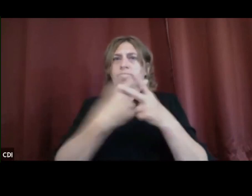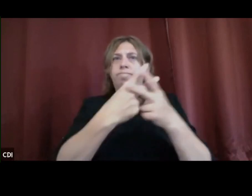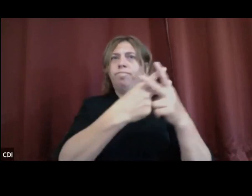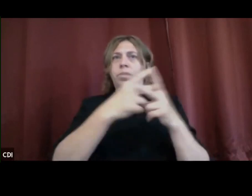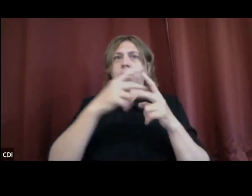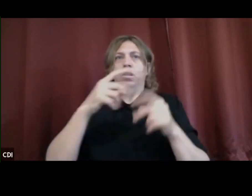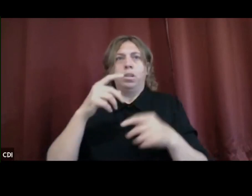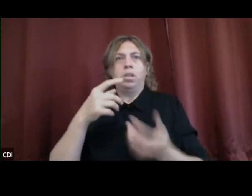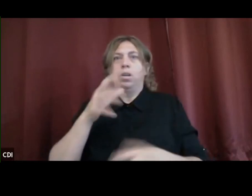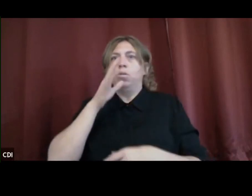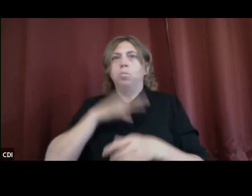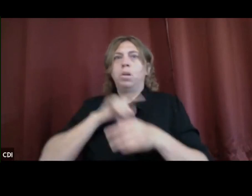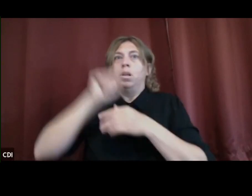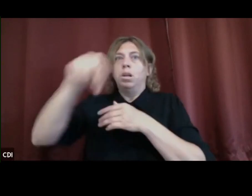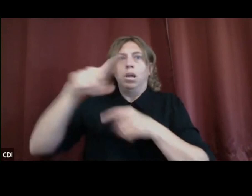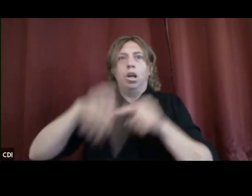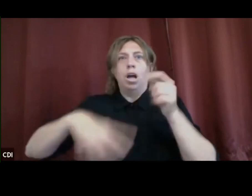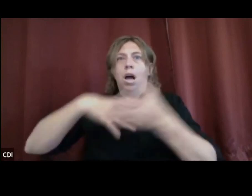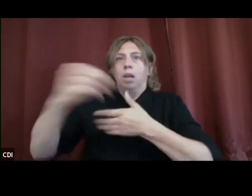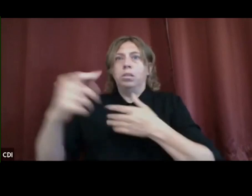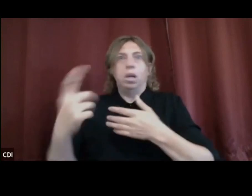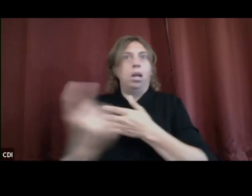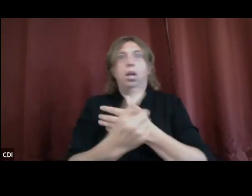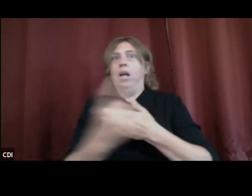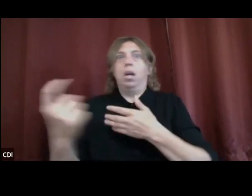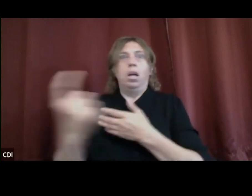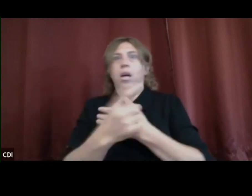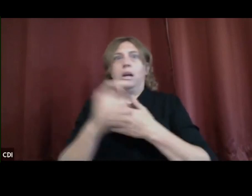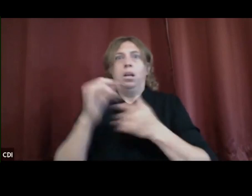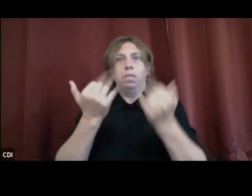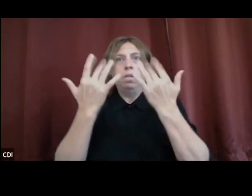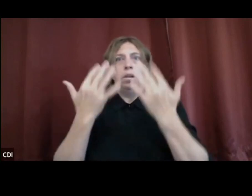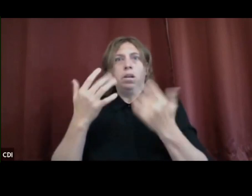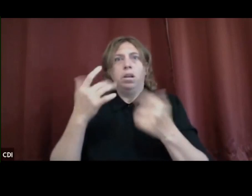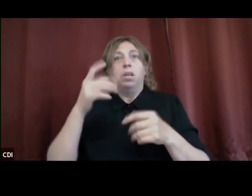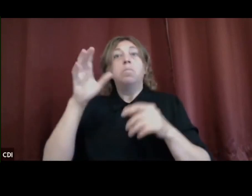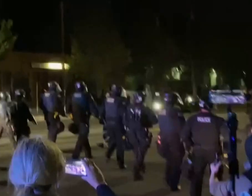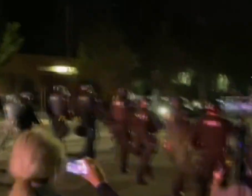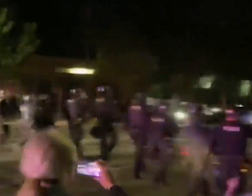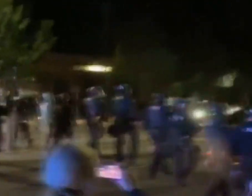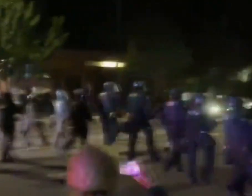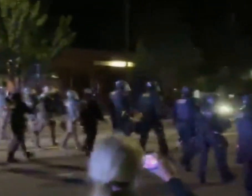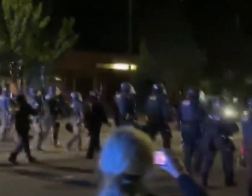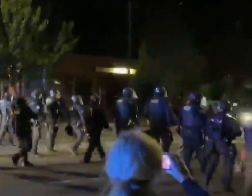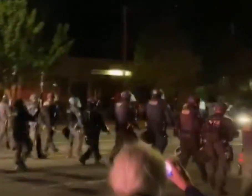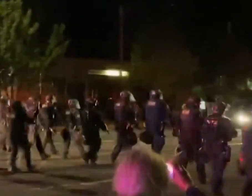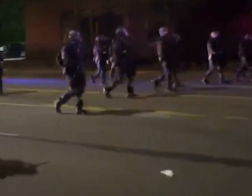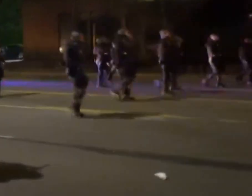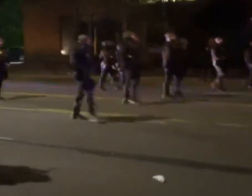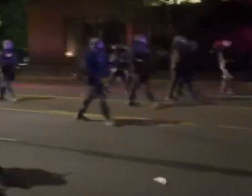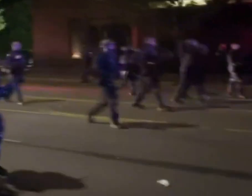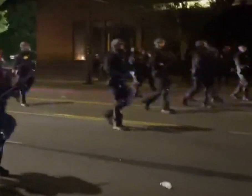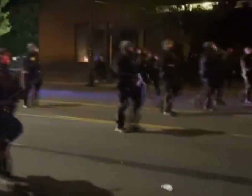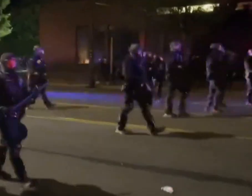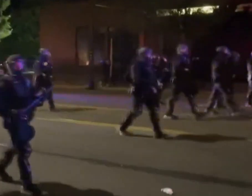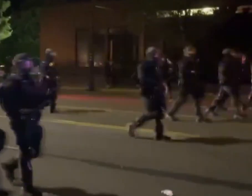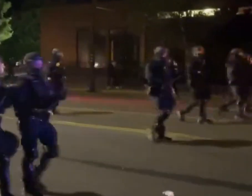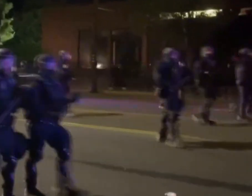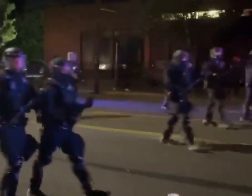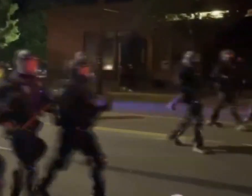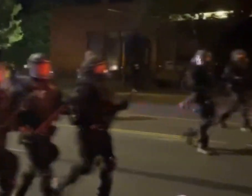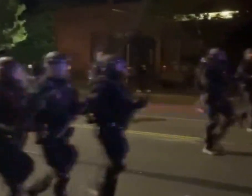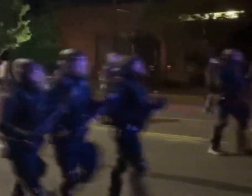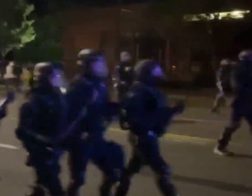literally burned alive and these things are not okay. Police declared a riot and fired tear